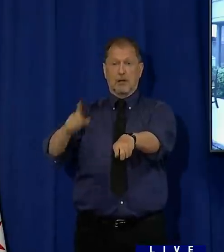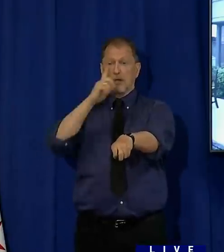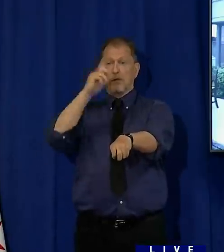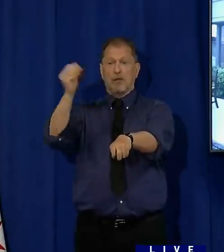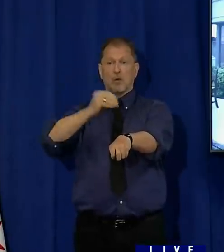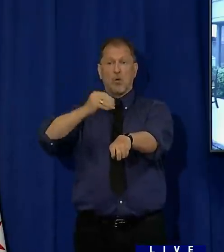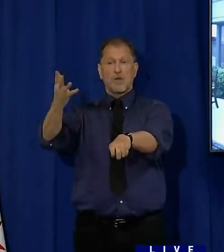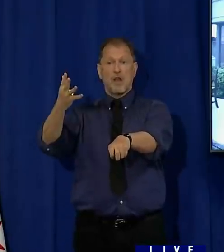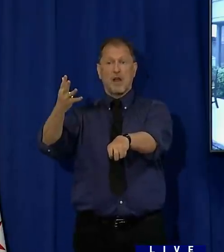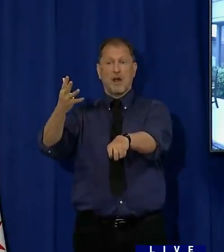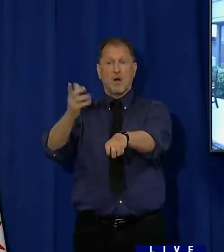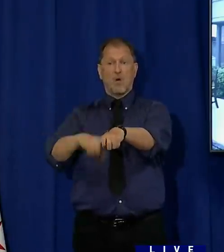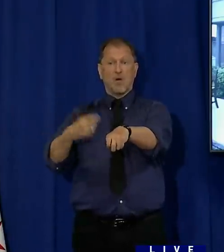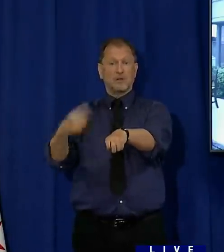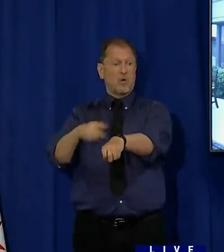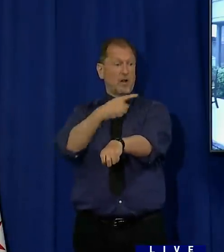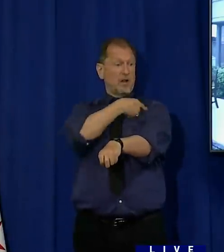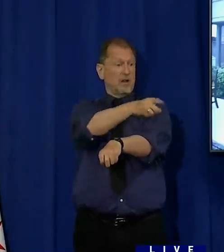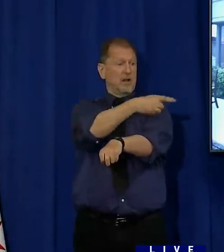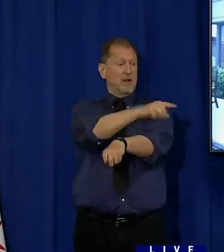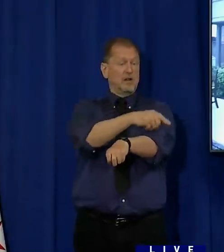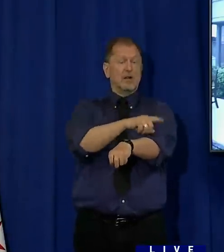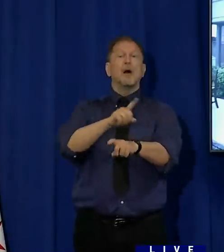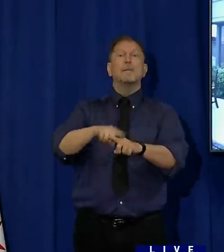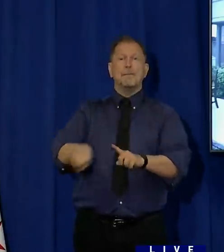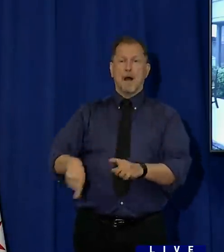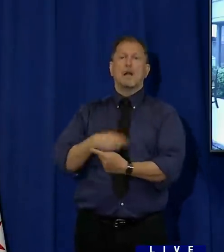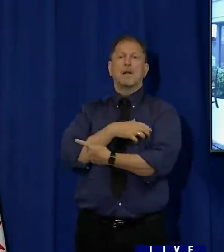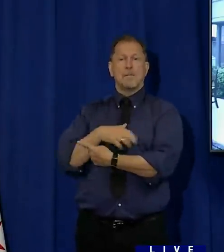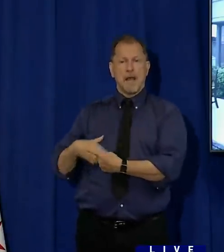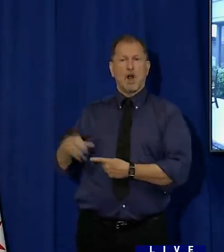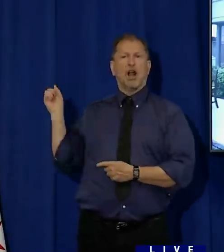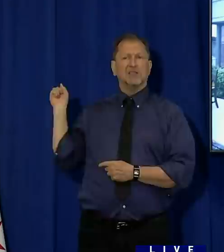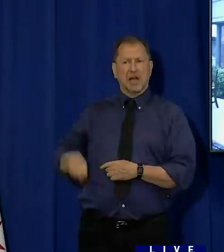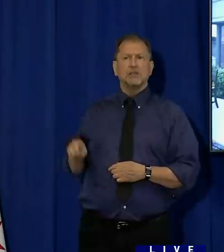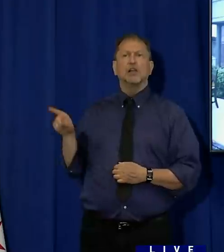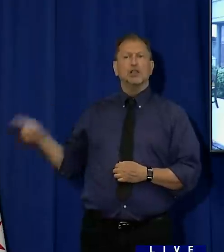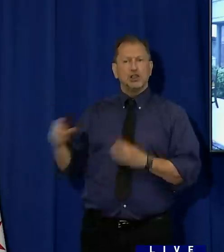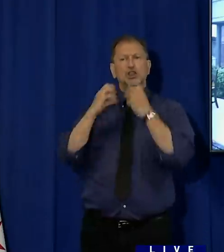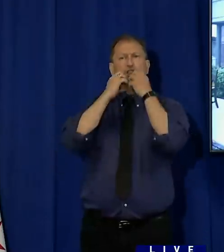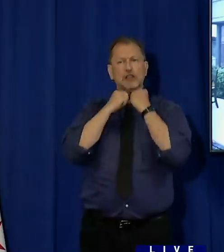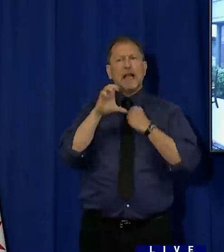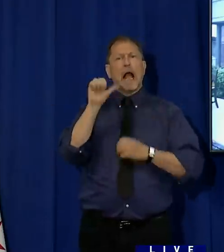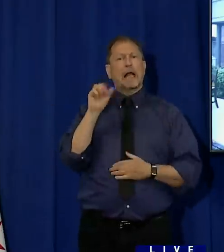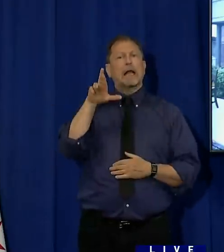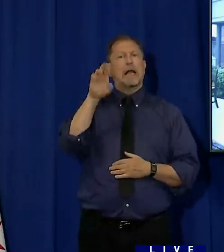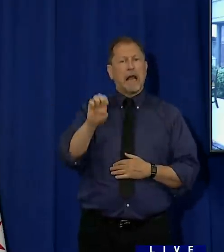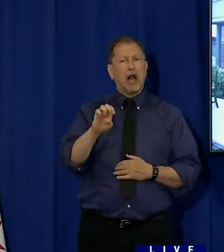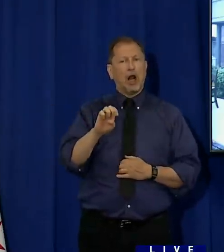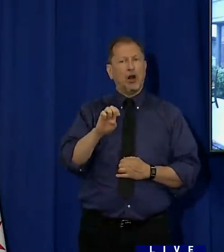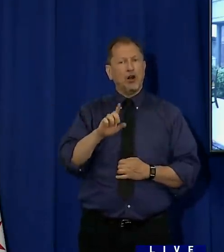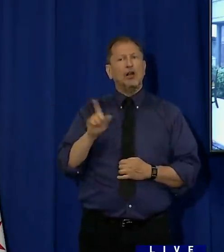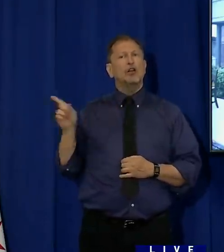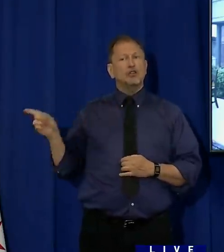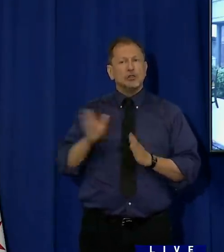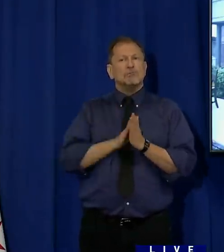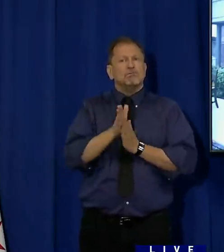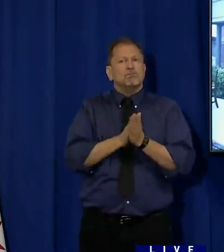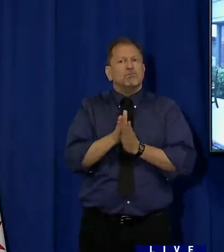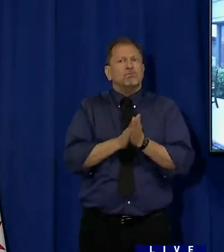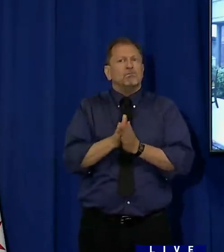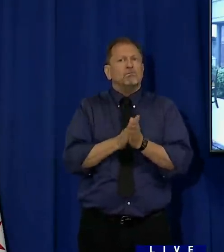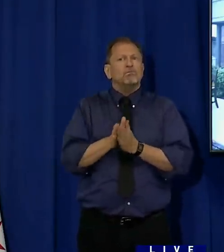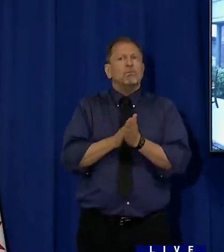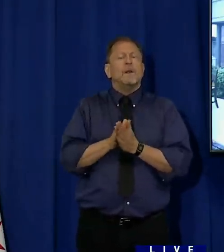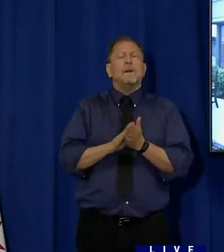didn't care, our mayor cared. She did care. And I'm so